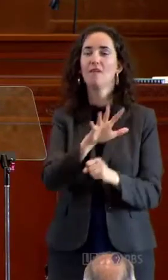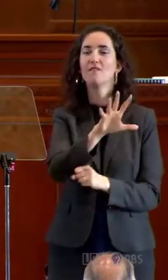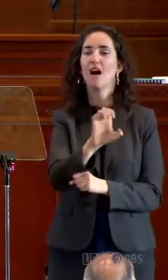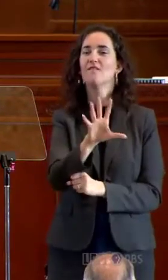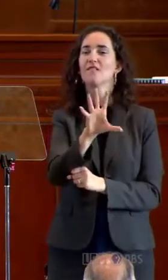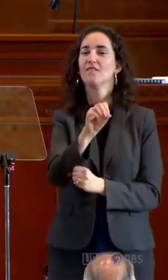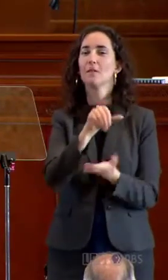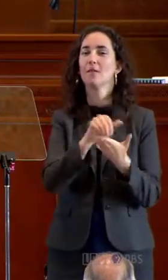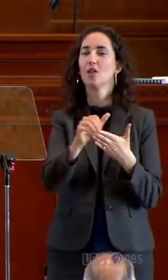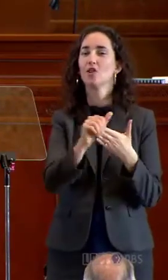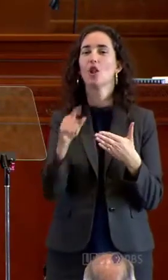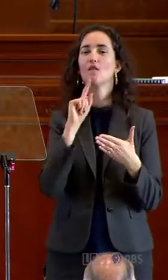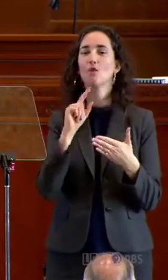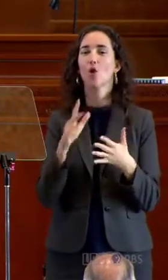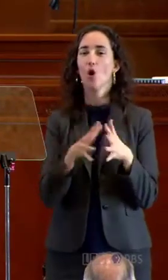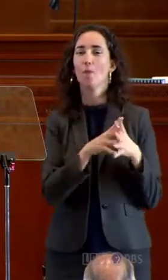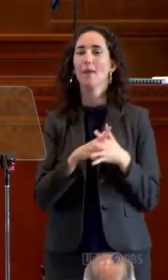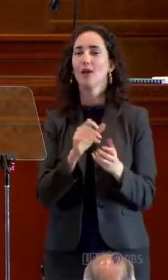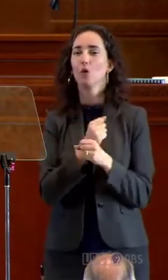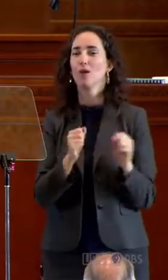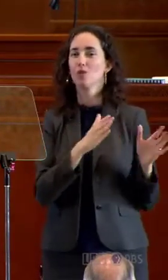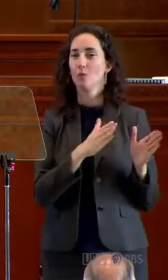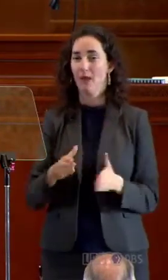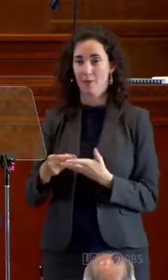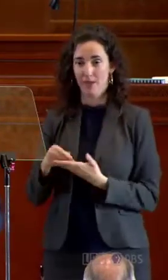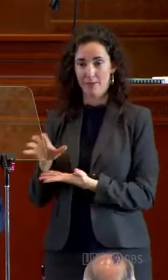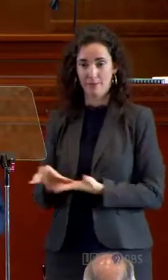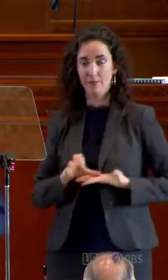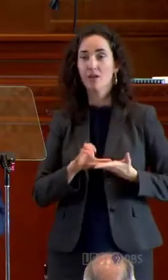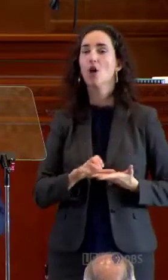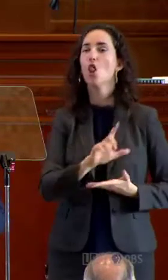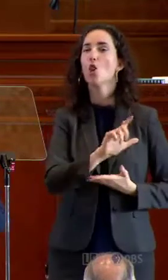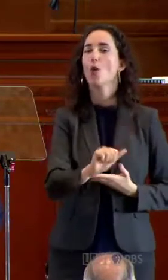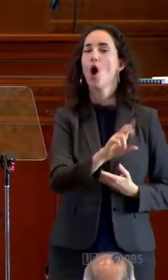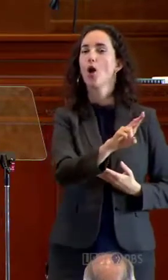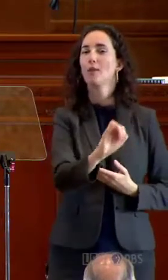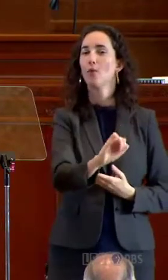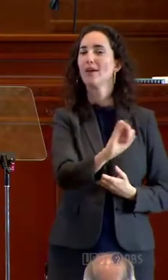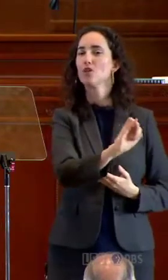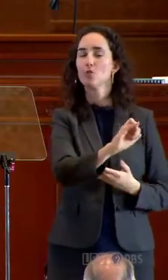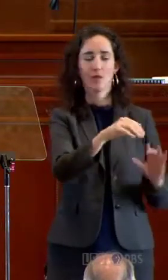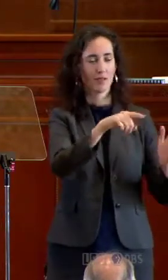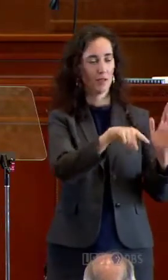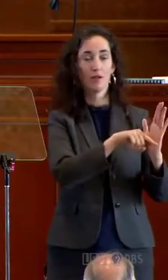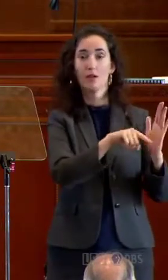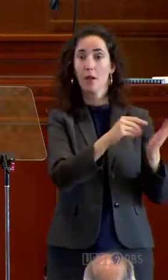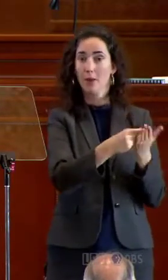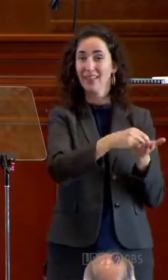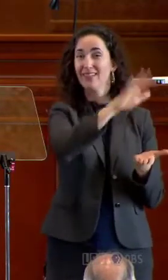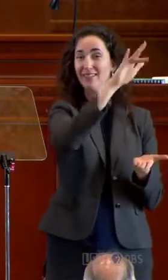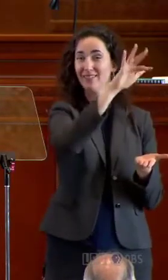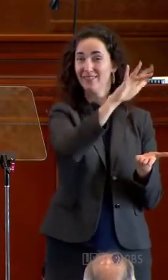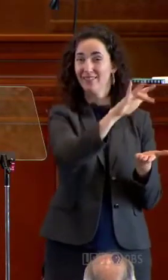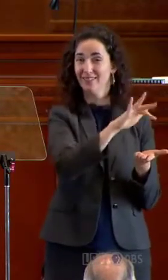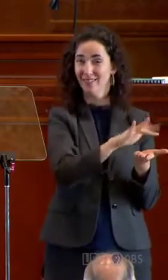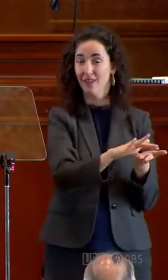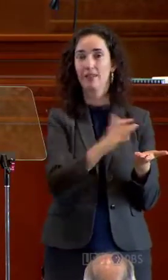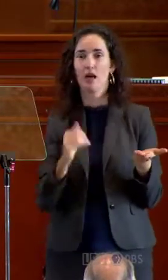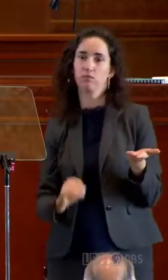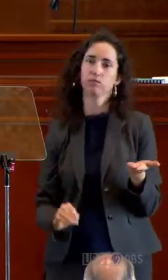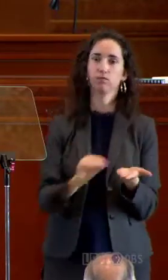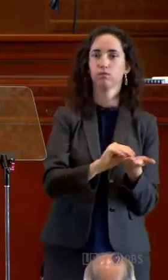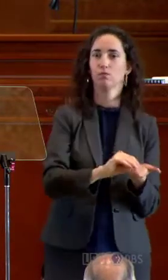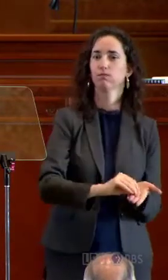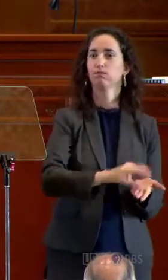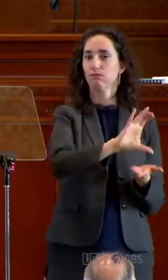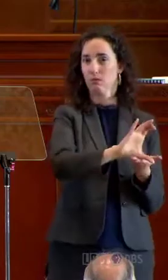million in American Rescue Plan funding to replenish Louisiana's Unemployment Insurance Trust Fund, which had been funded at historically high levels